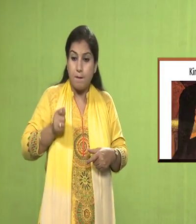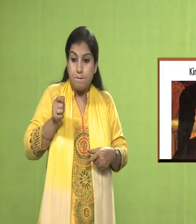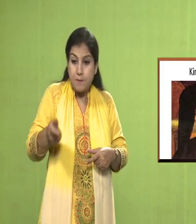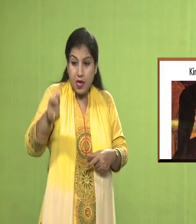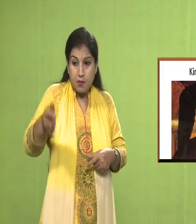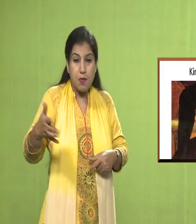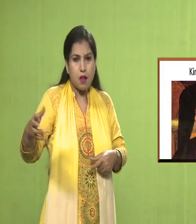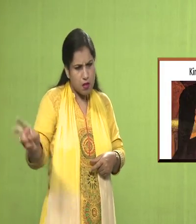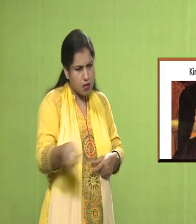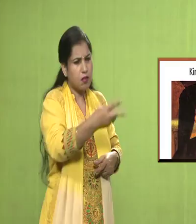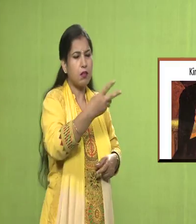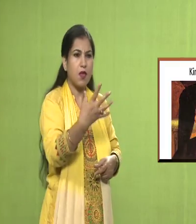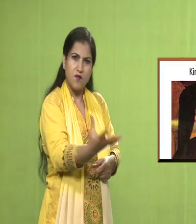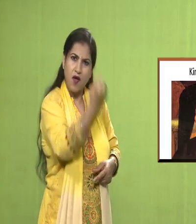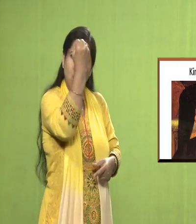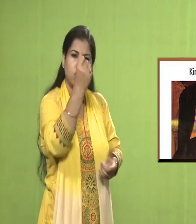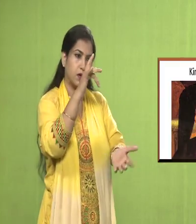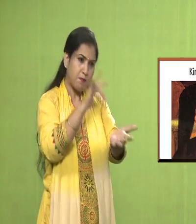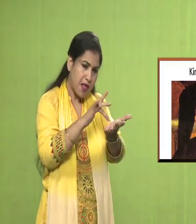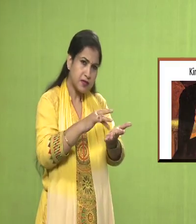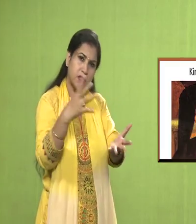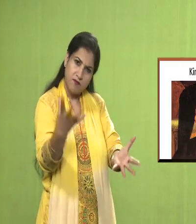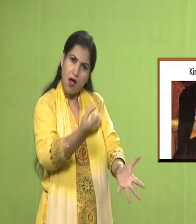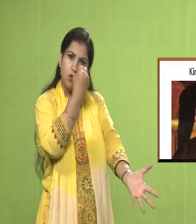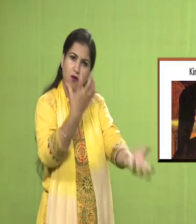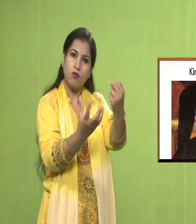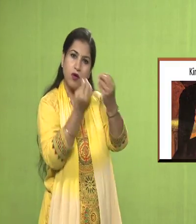travels and discovery of new lands?